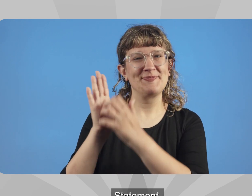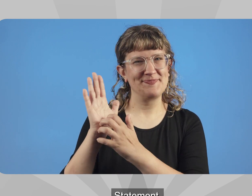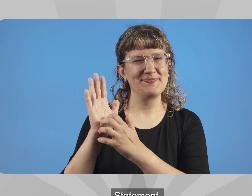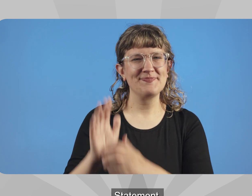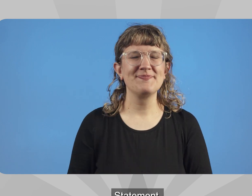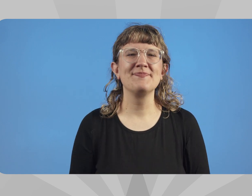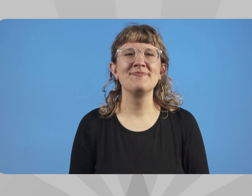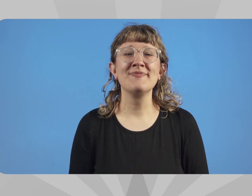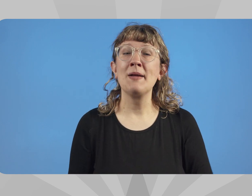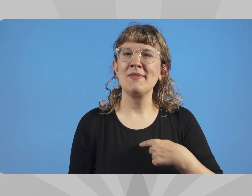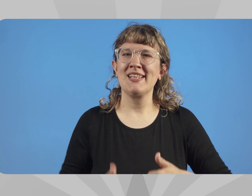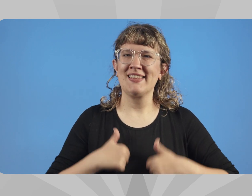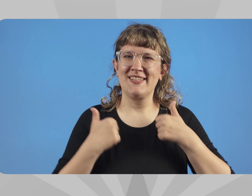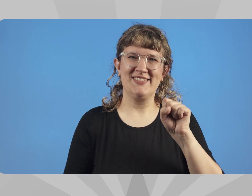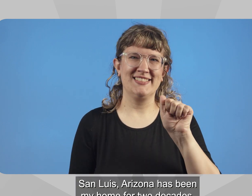Statement.